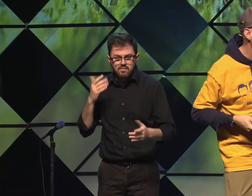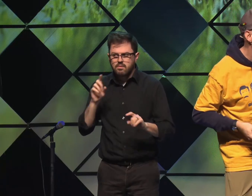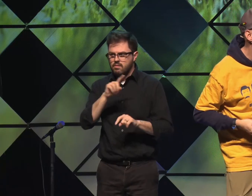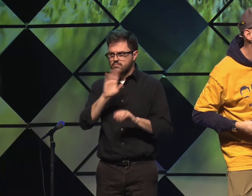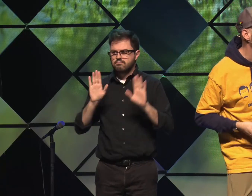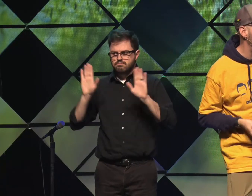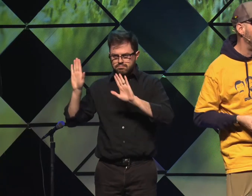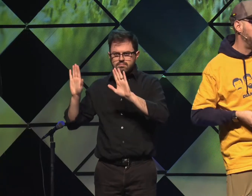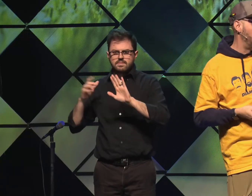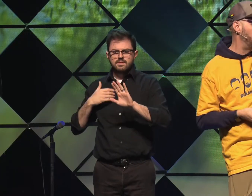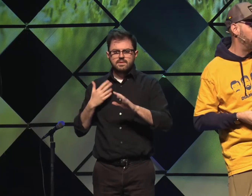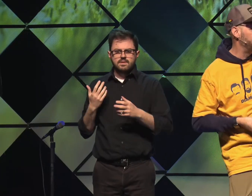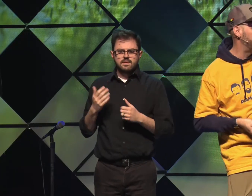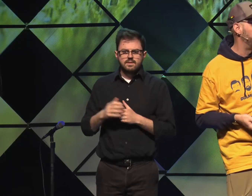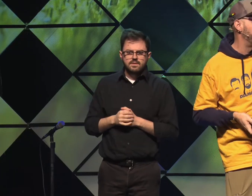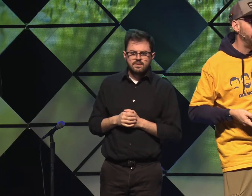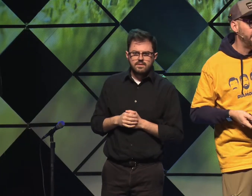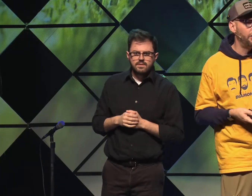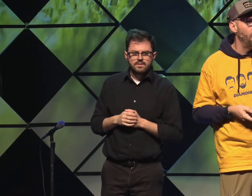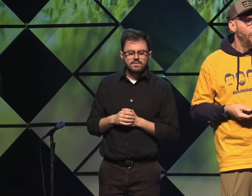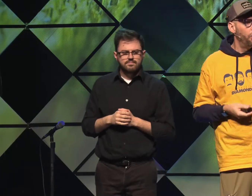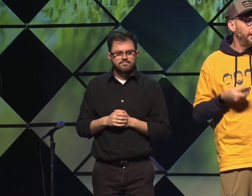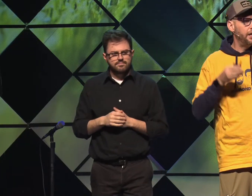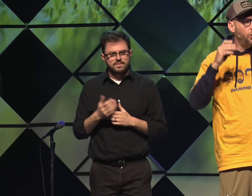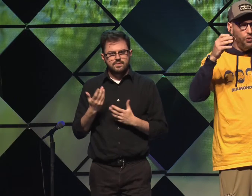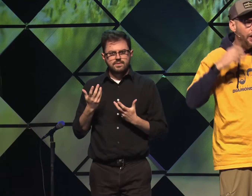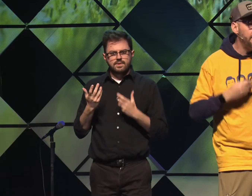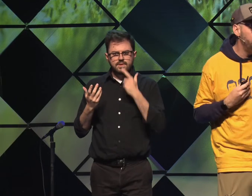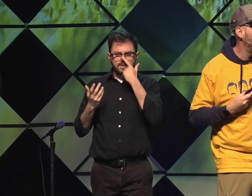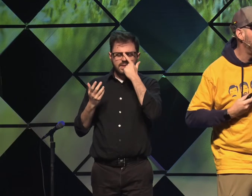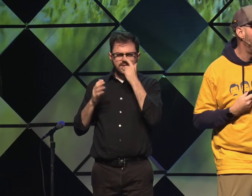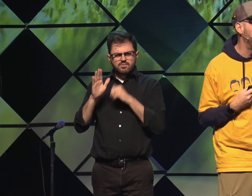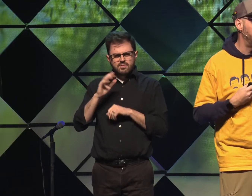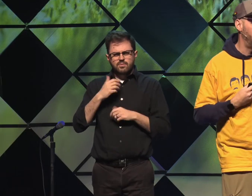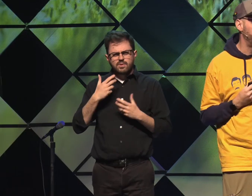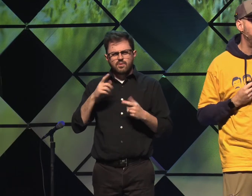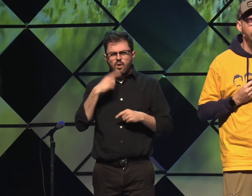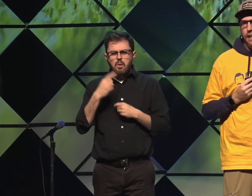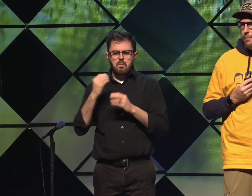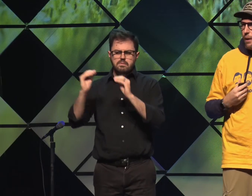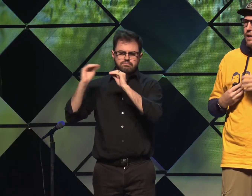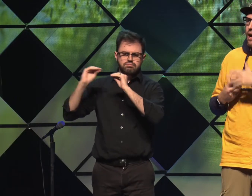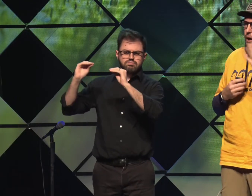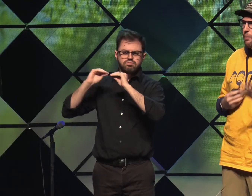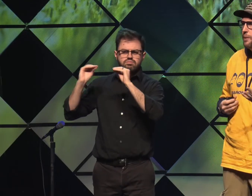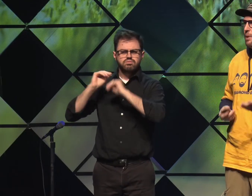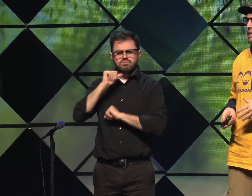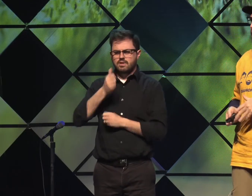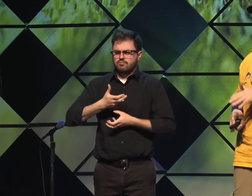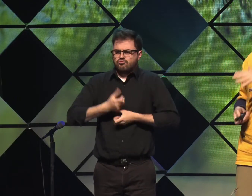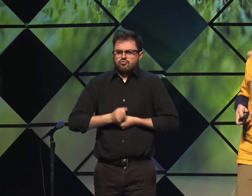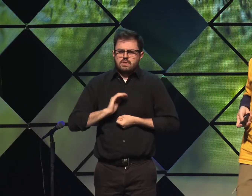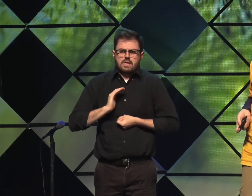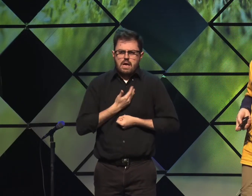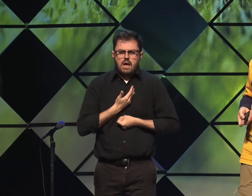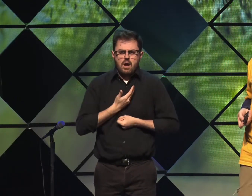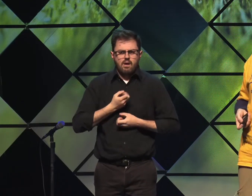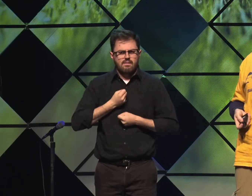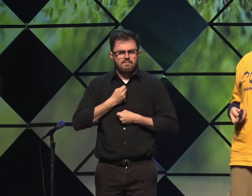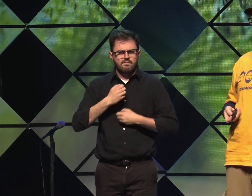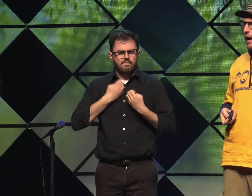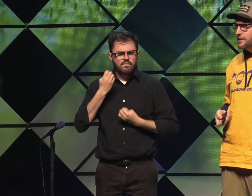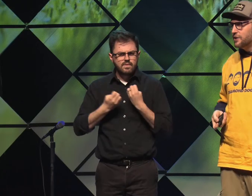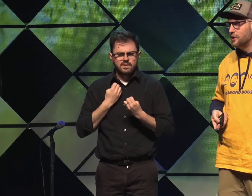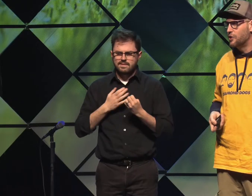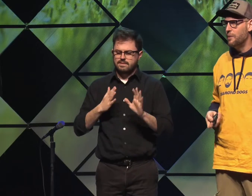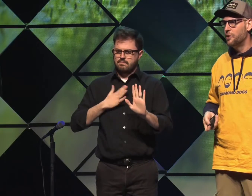heart is ever deceitful. Don't ever listen to it. And so we're like told not to trust ourselves. And in my humble opinion, that's quite a misuse of